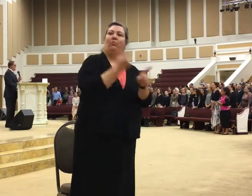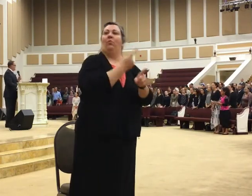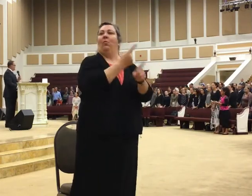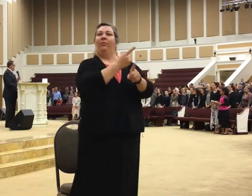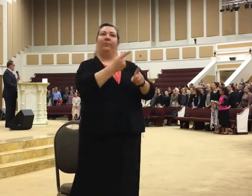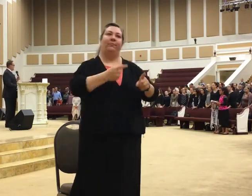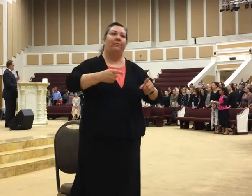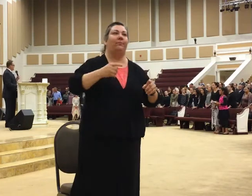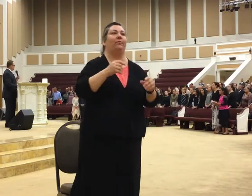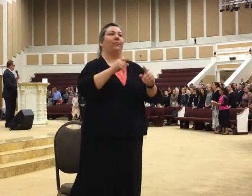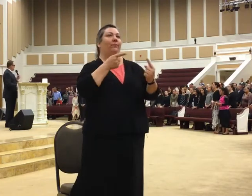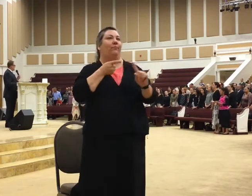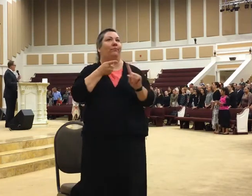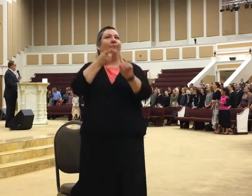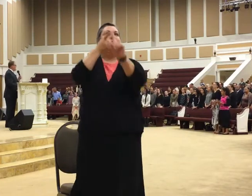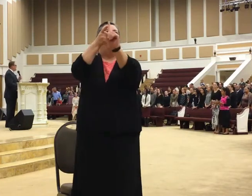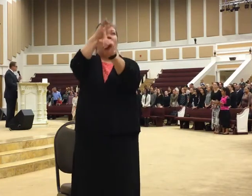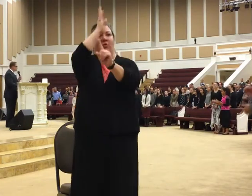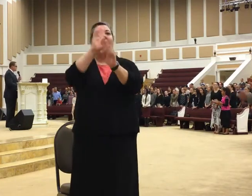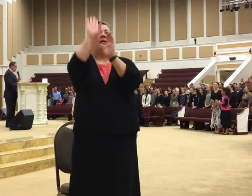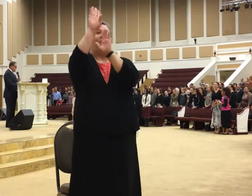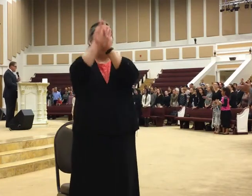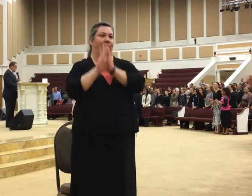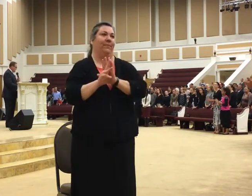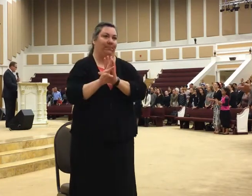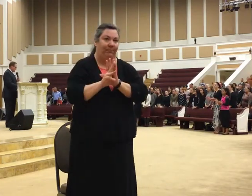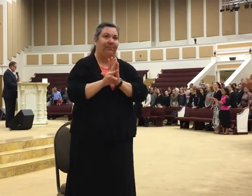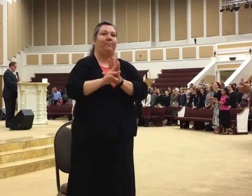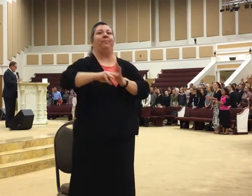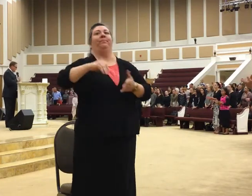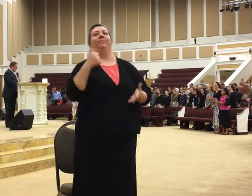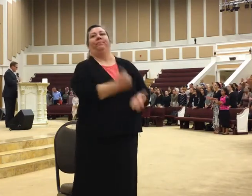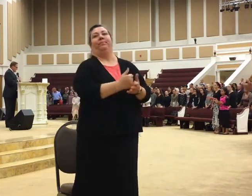and fashion, headed toward the will of God.